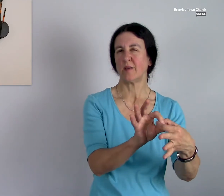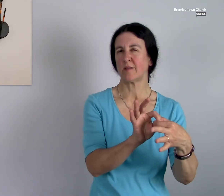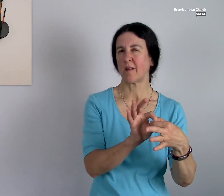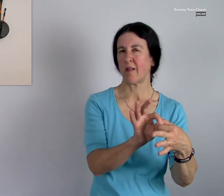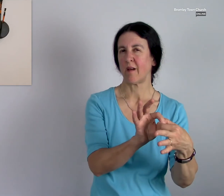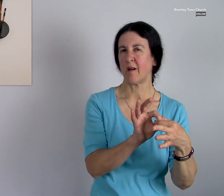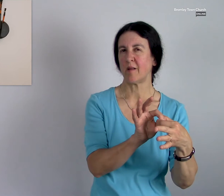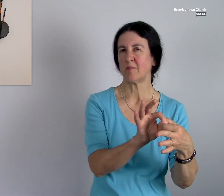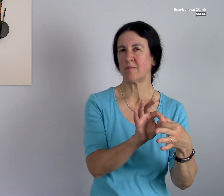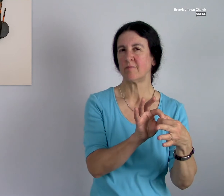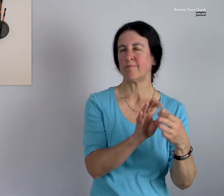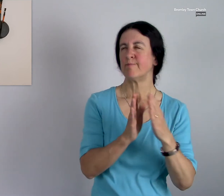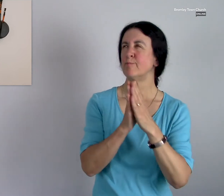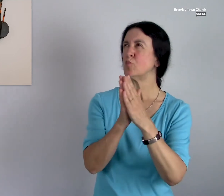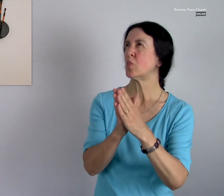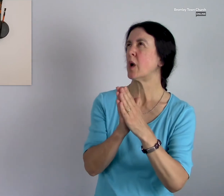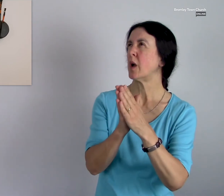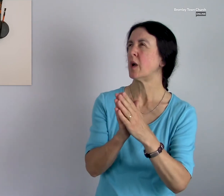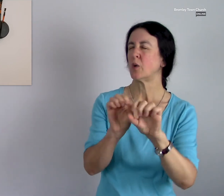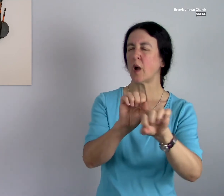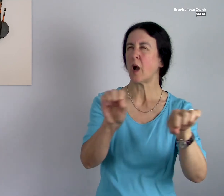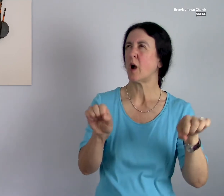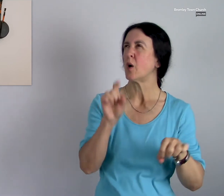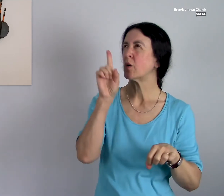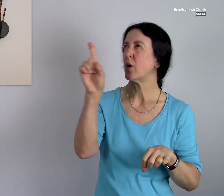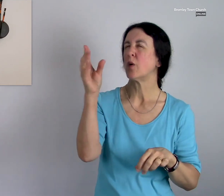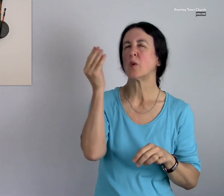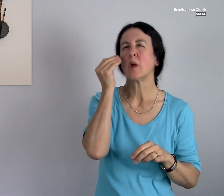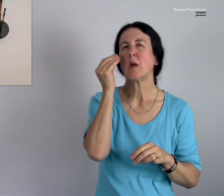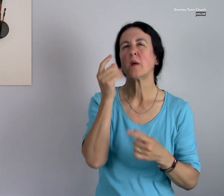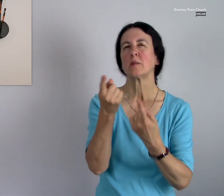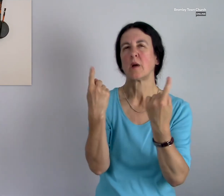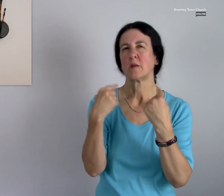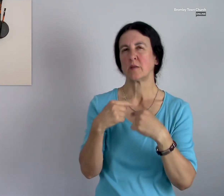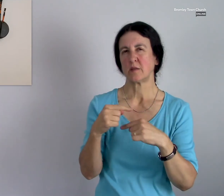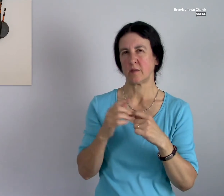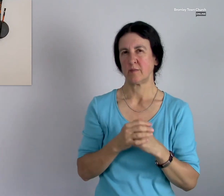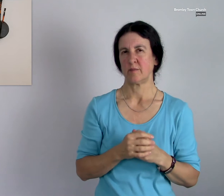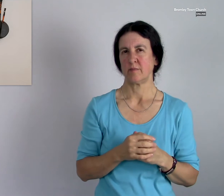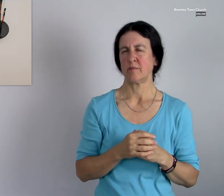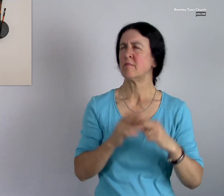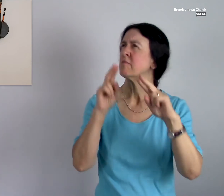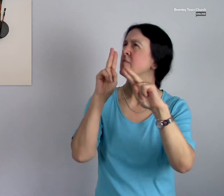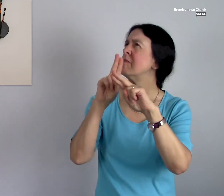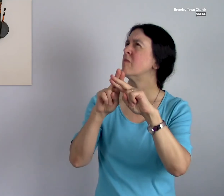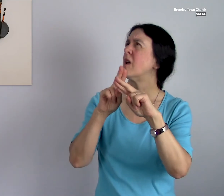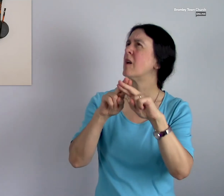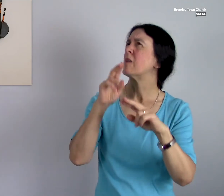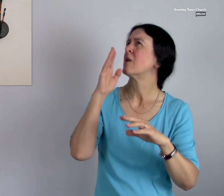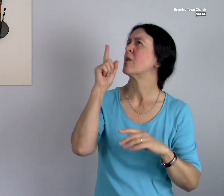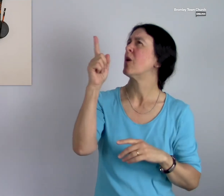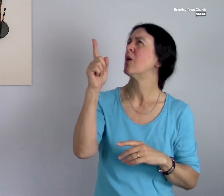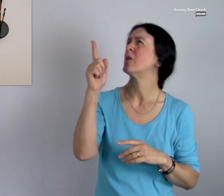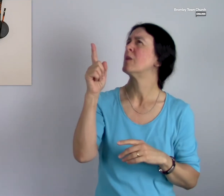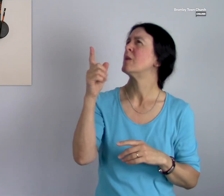Let's pray to our God who hears us when we pray. Father God, we want to thank you.